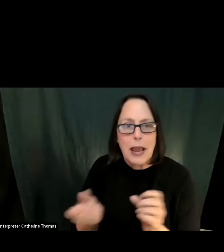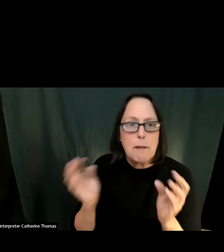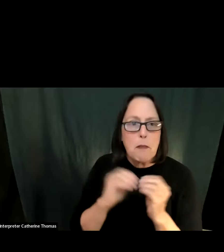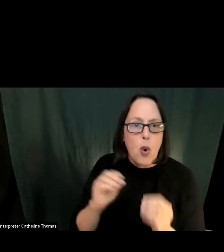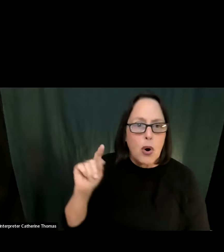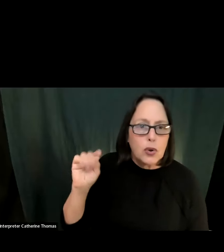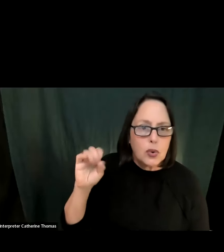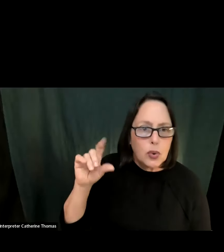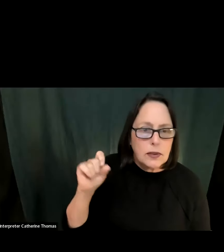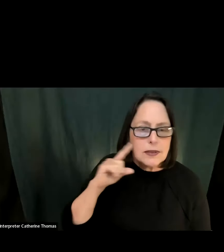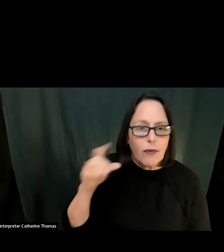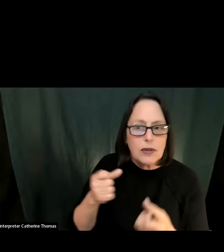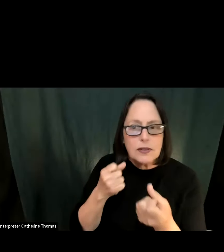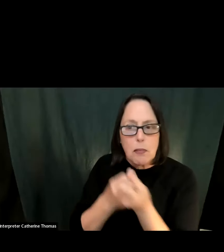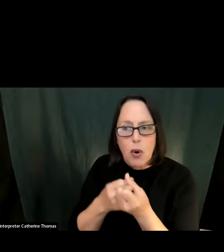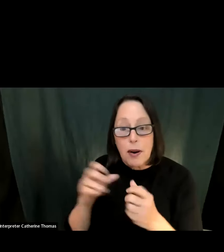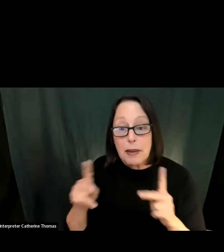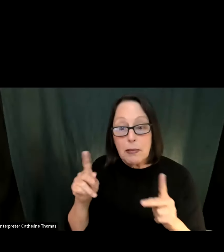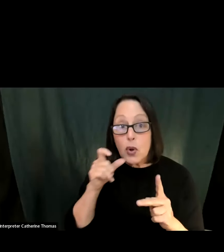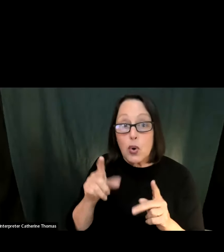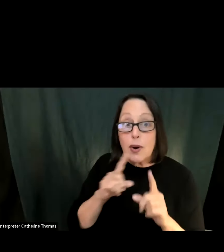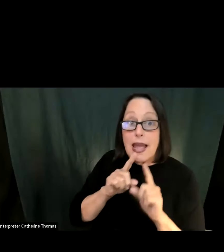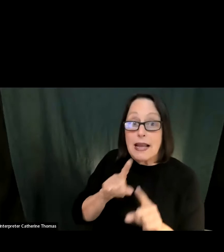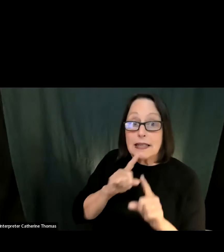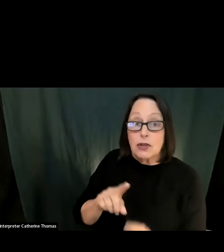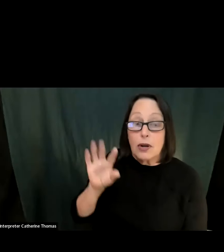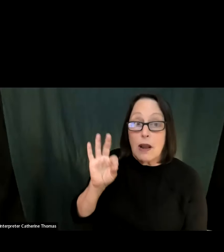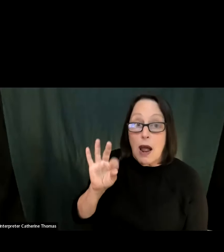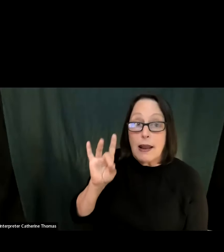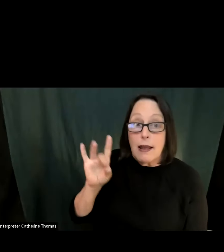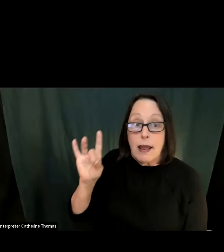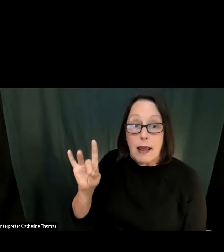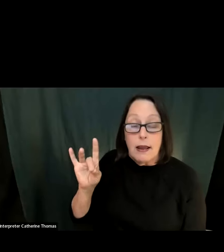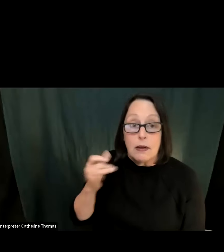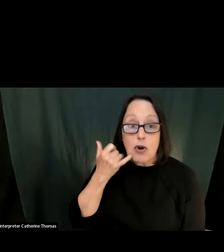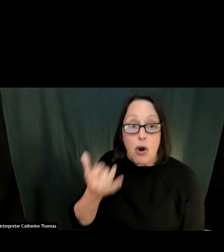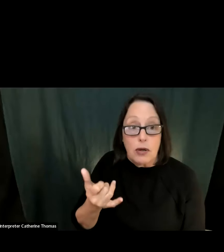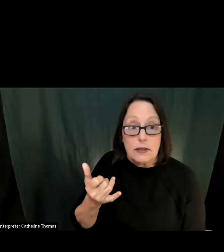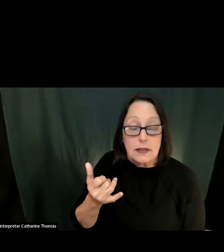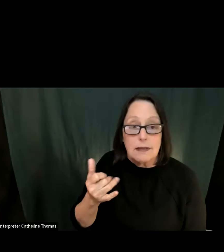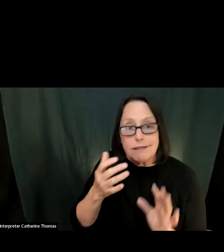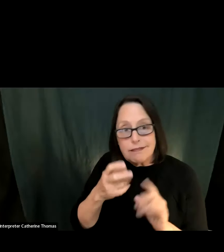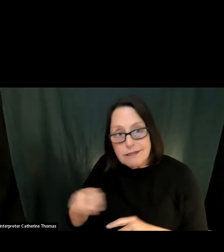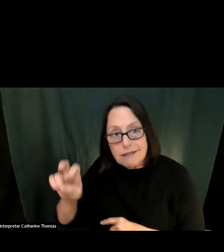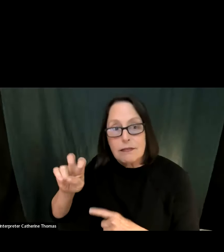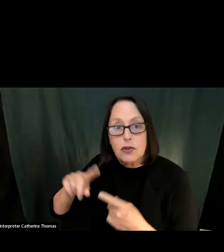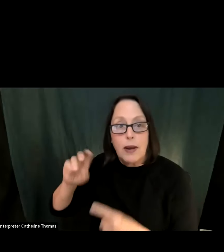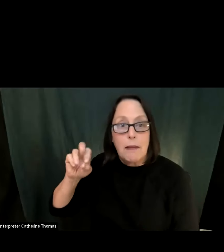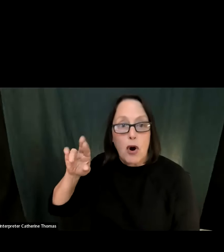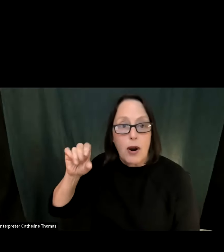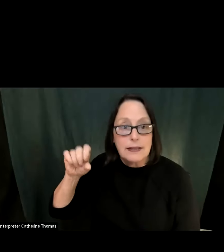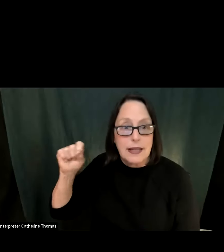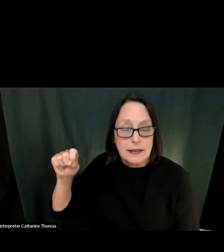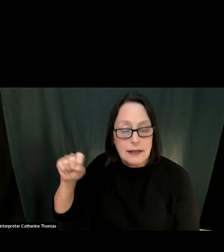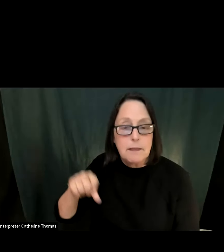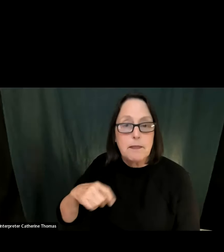support people who are answering those 988 calls, making that connection to MRSS. We talked a little